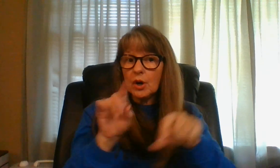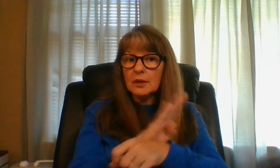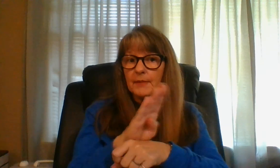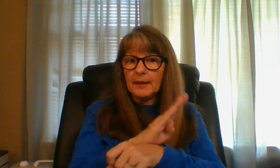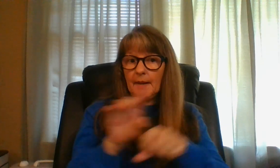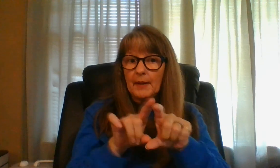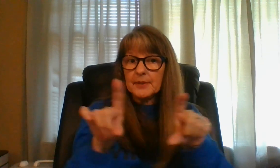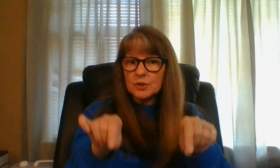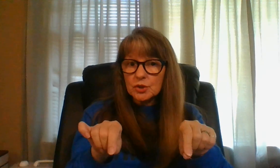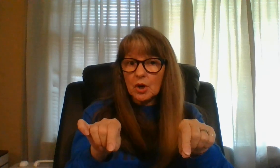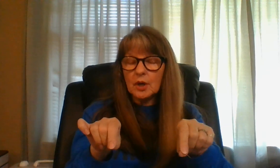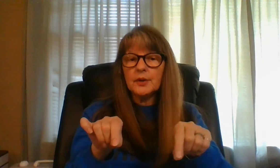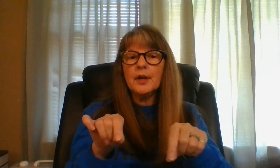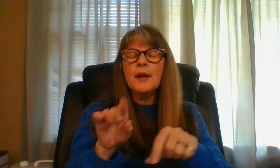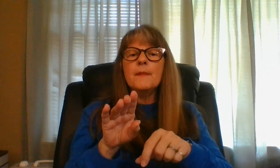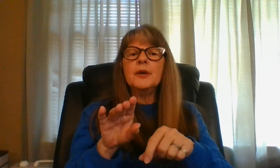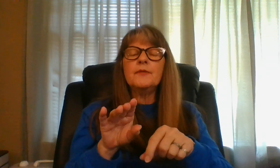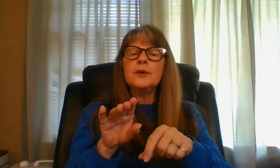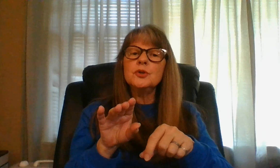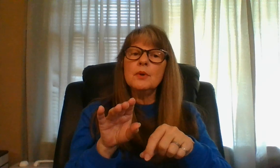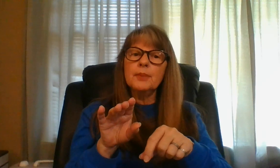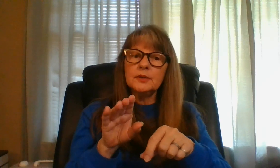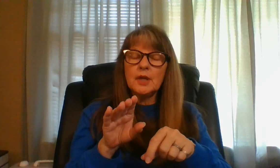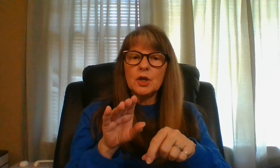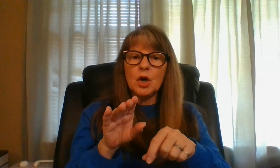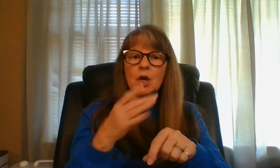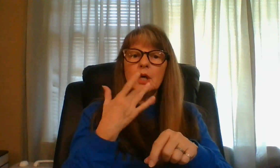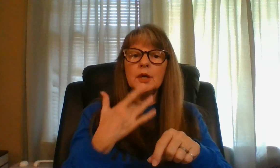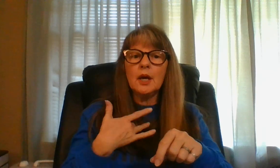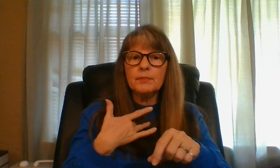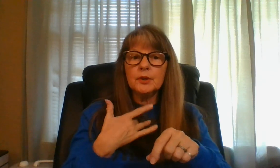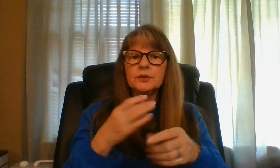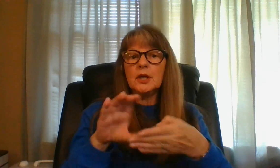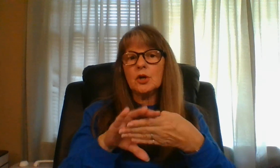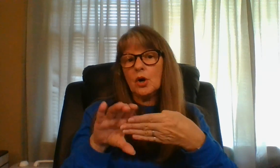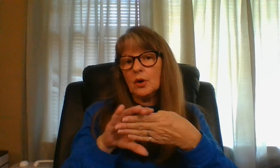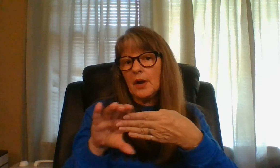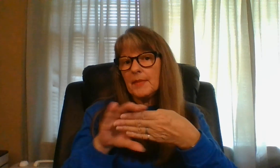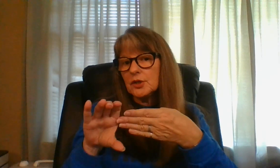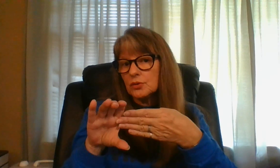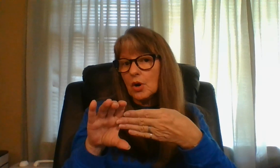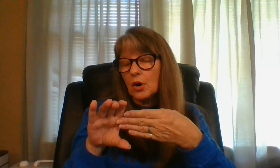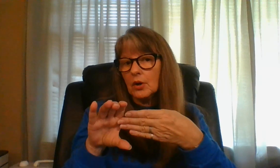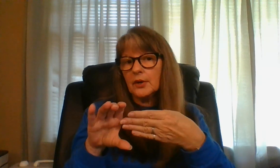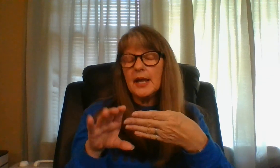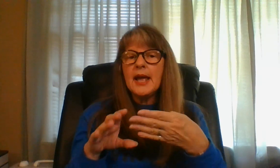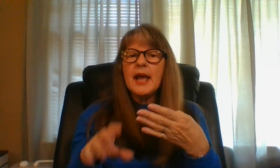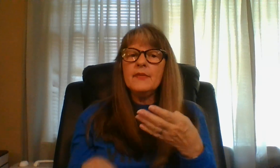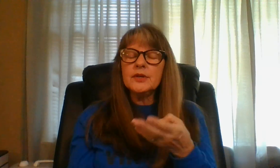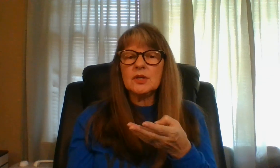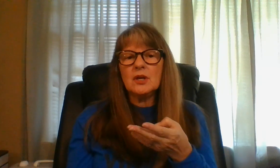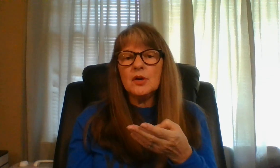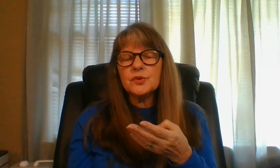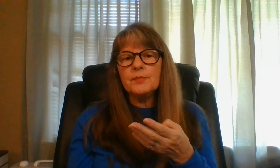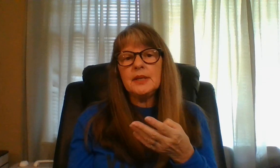card, my business card. But if I do a birthday card, I might do card. And this can also be